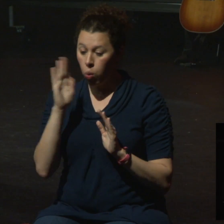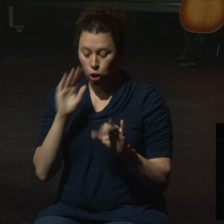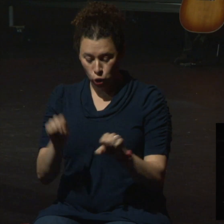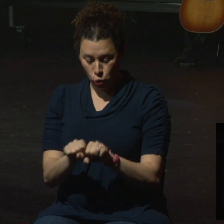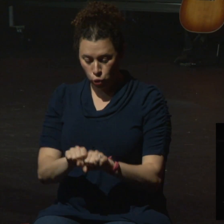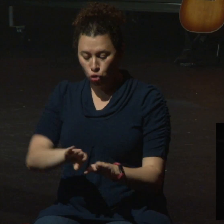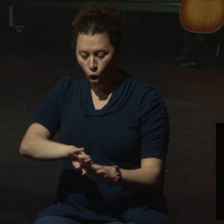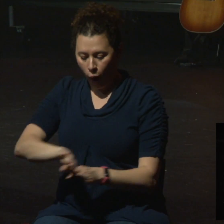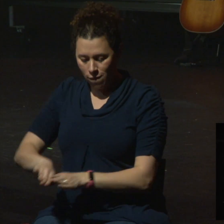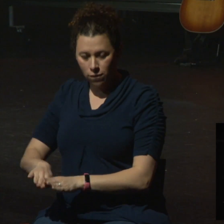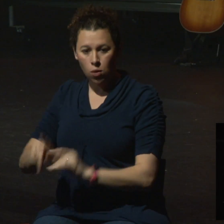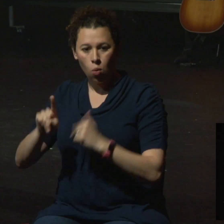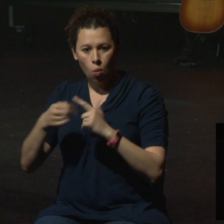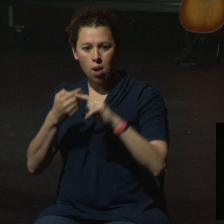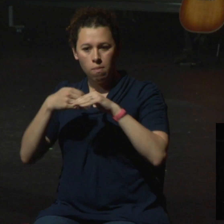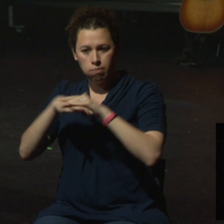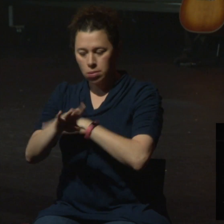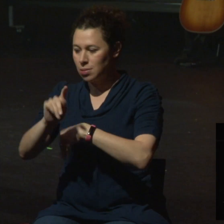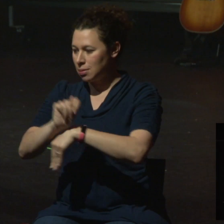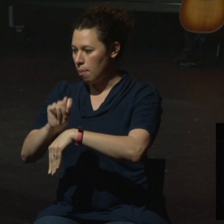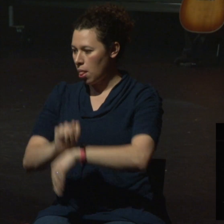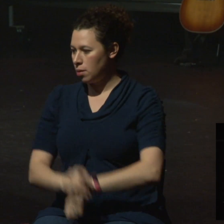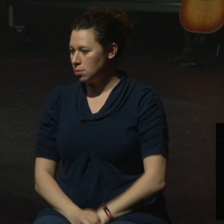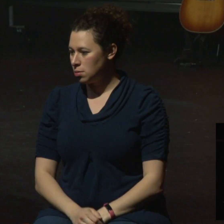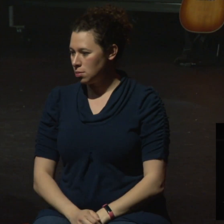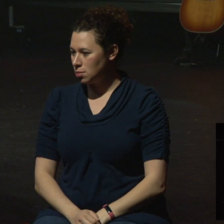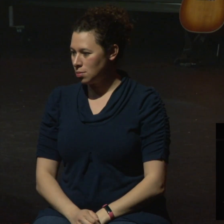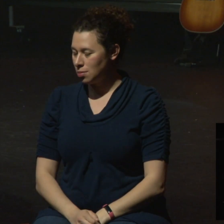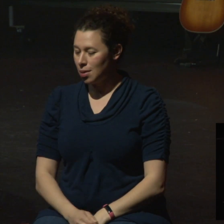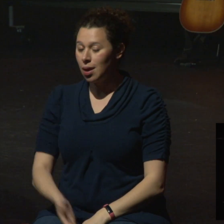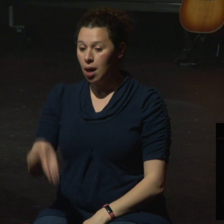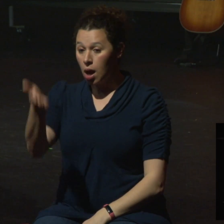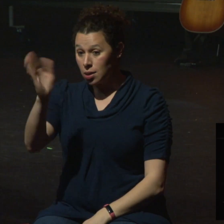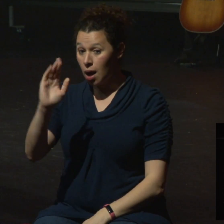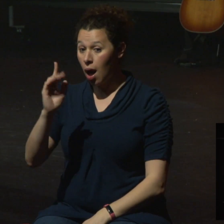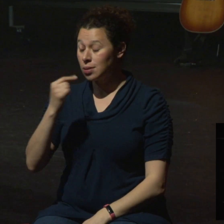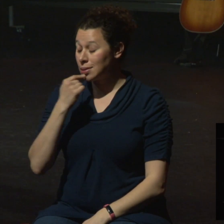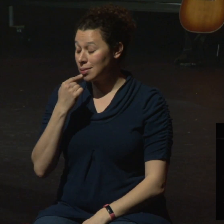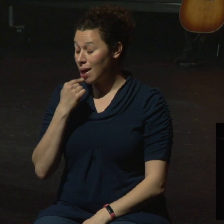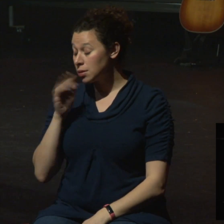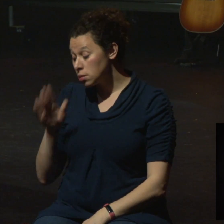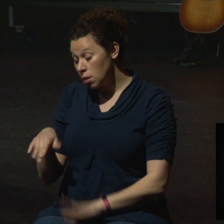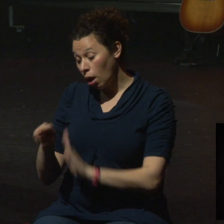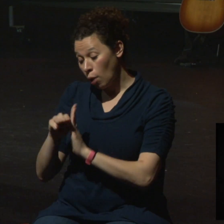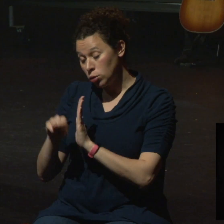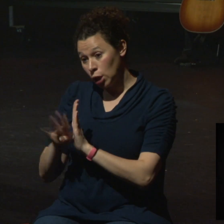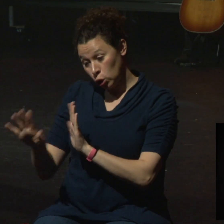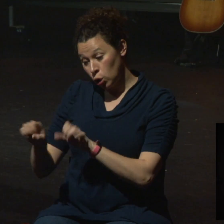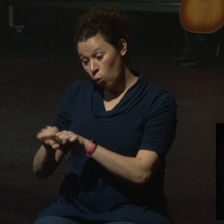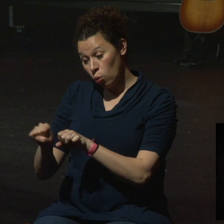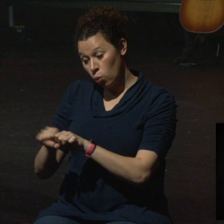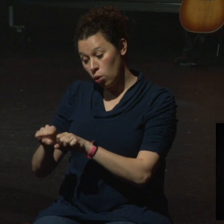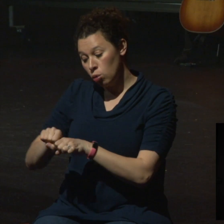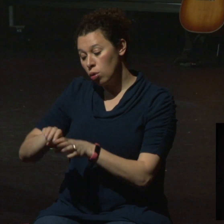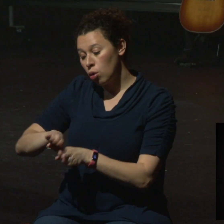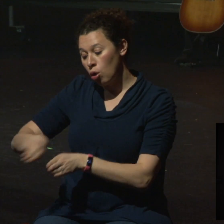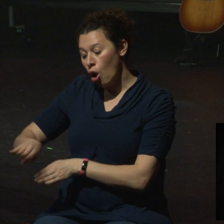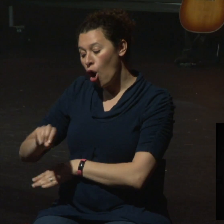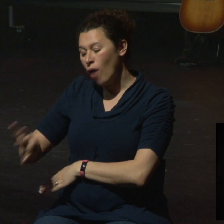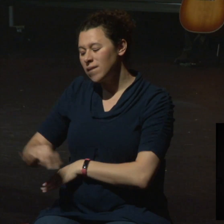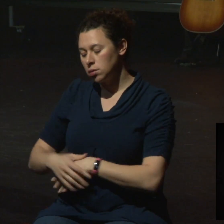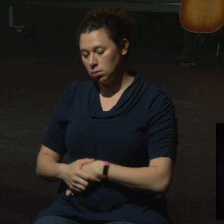walking into the temple. And God tells Moses to remove his sandals because he's approaching the